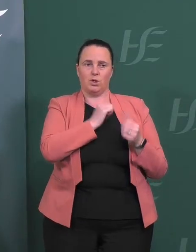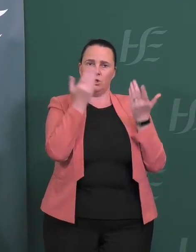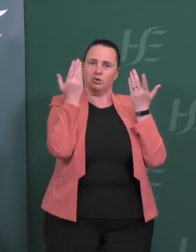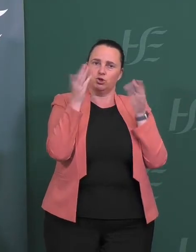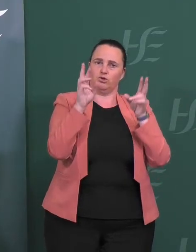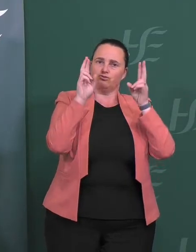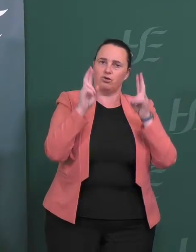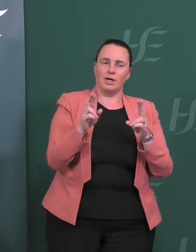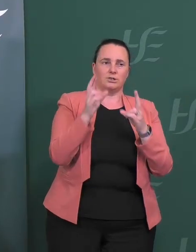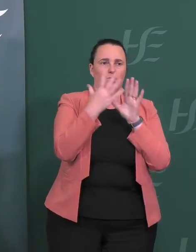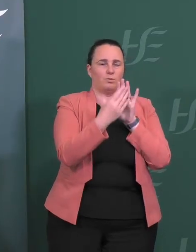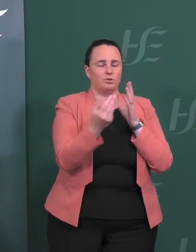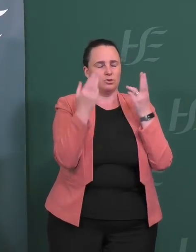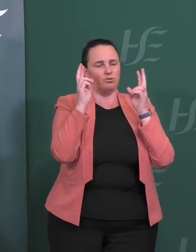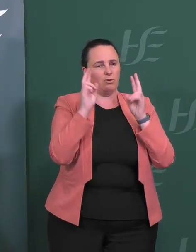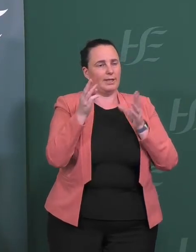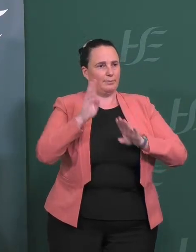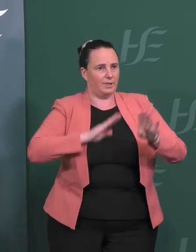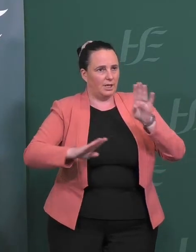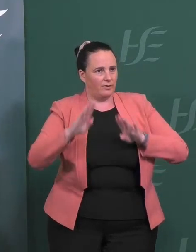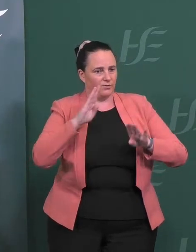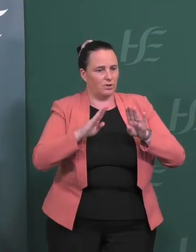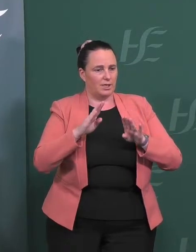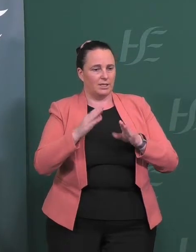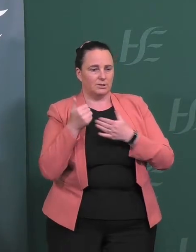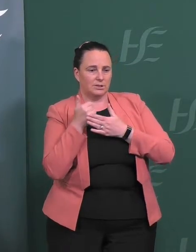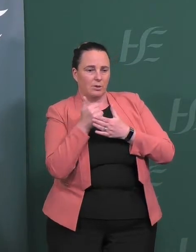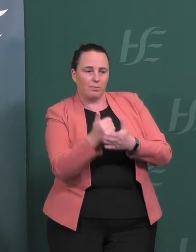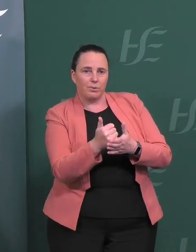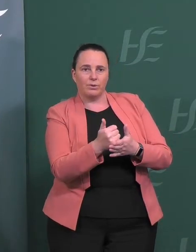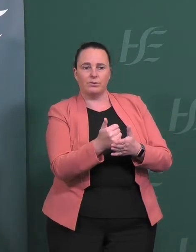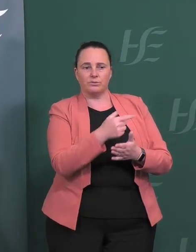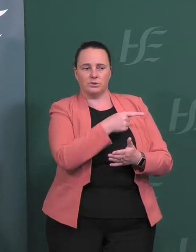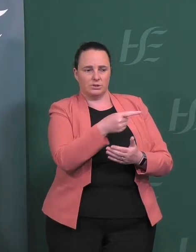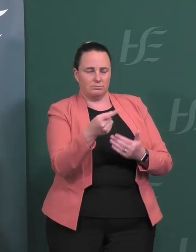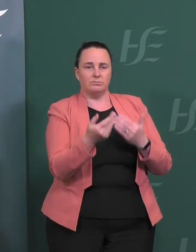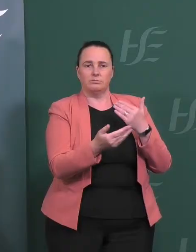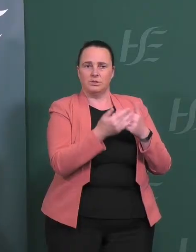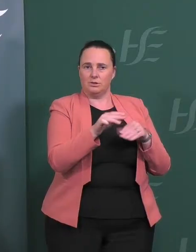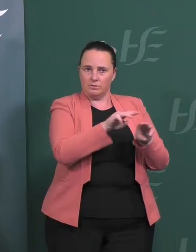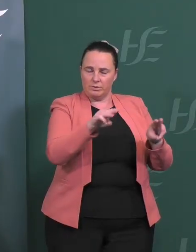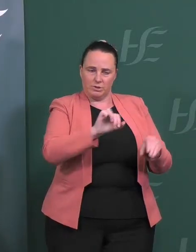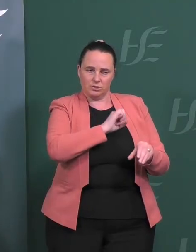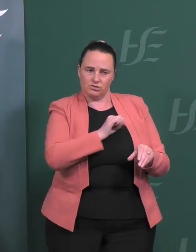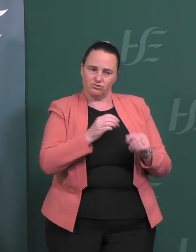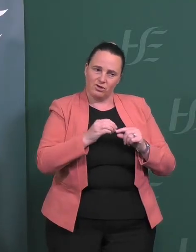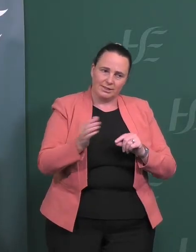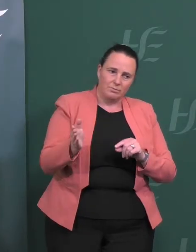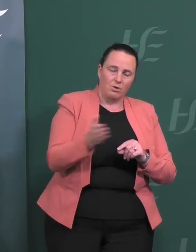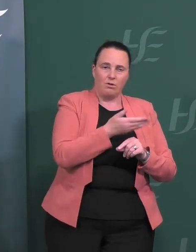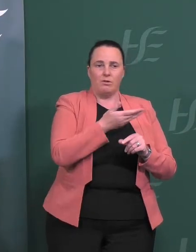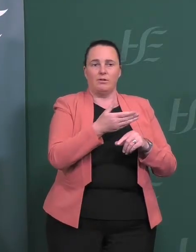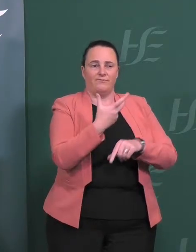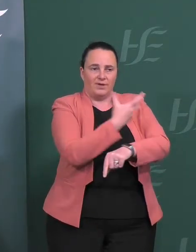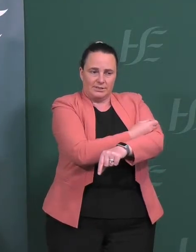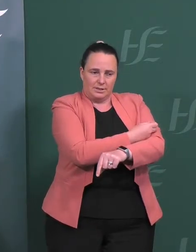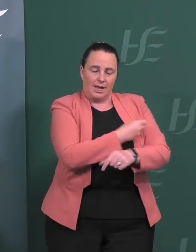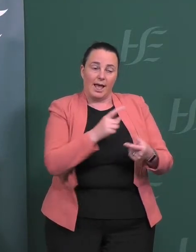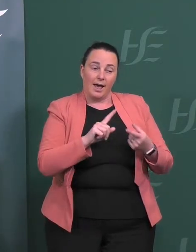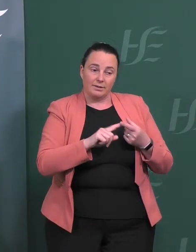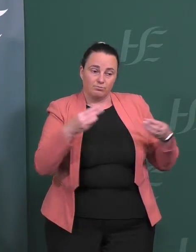public behaviours to support younger people in the final stretch as we try and aim to get them all vaccinated and protect them too.